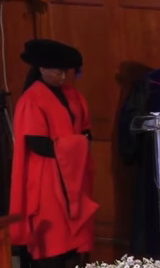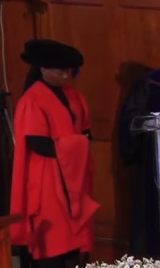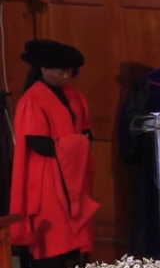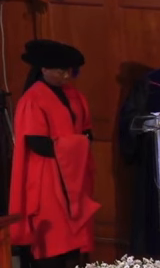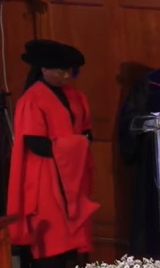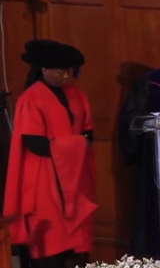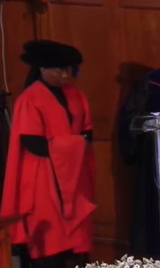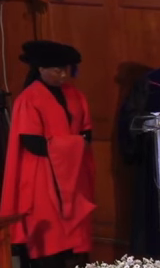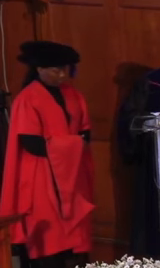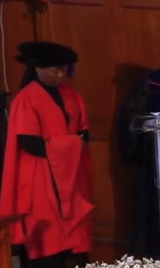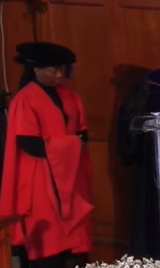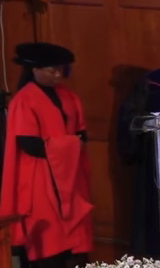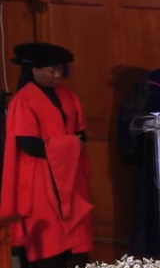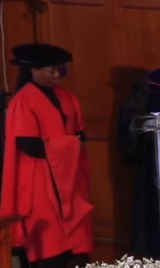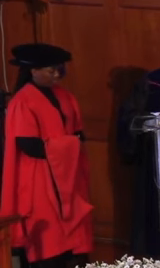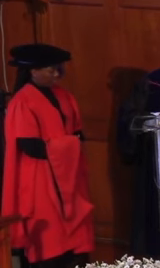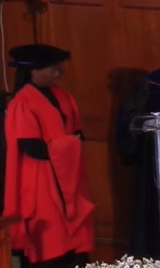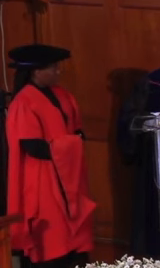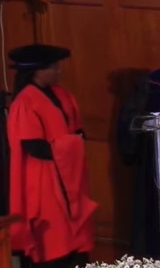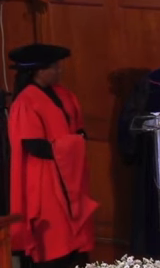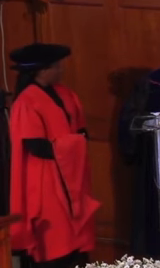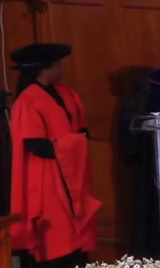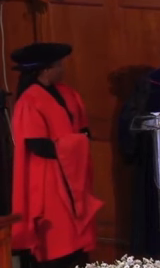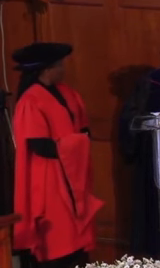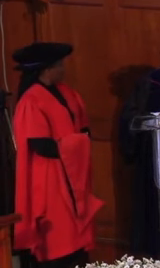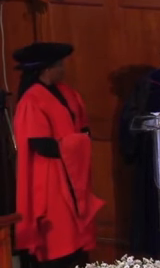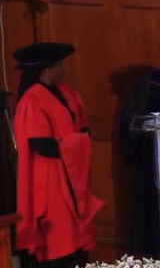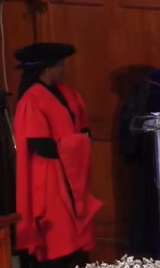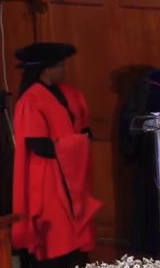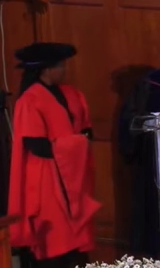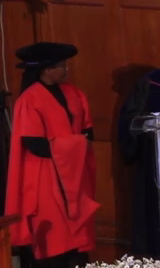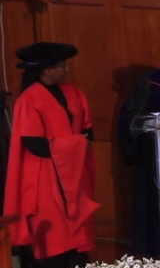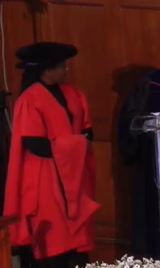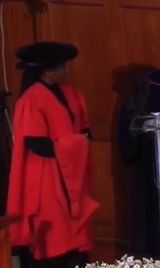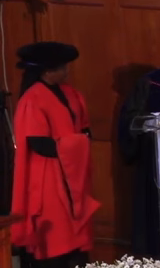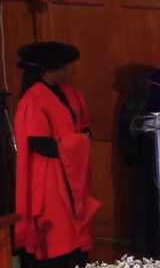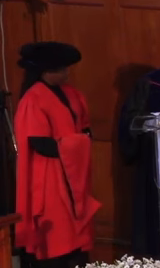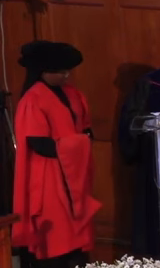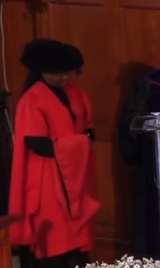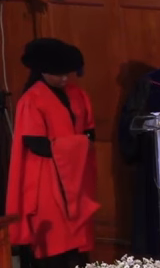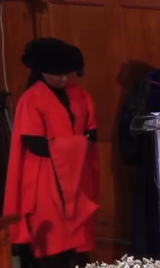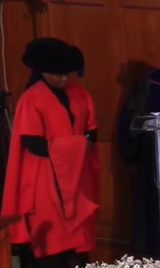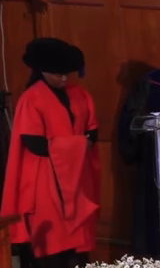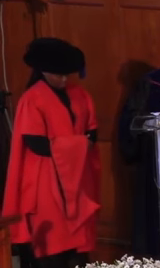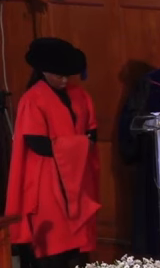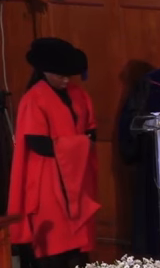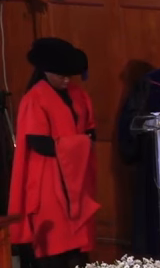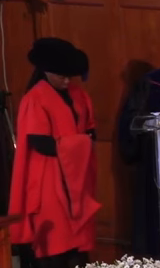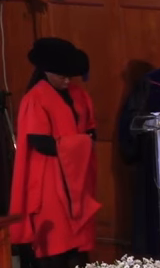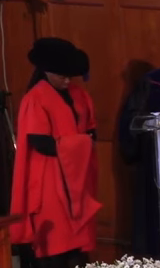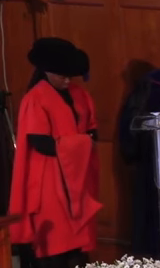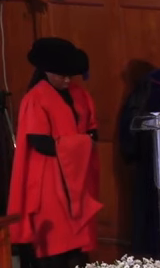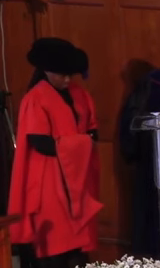new phase where you will continue to ask questions, seek answers, and make meaningful